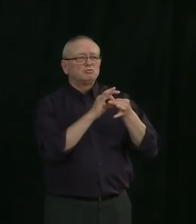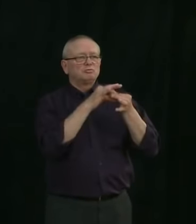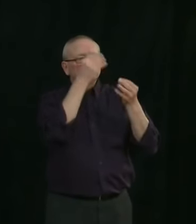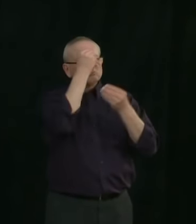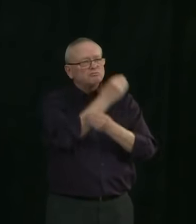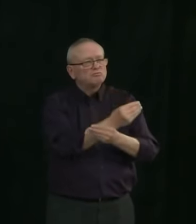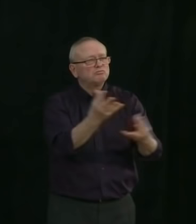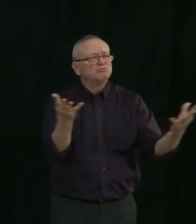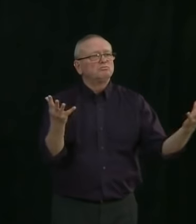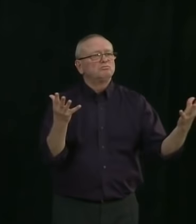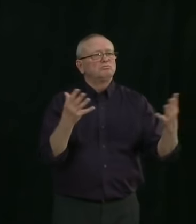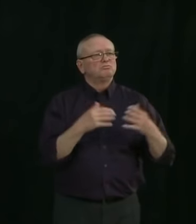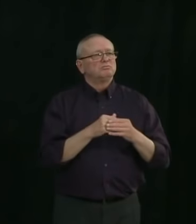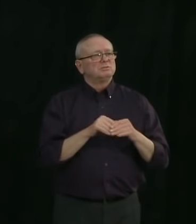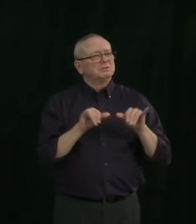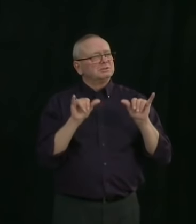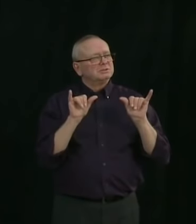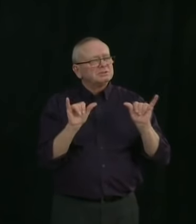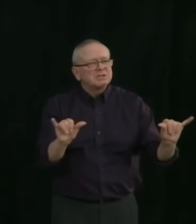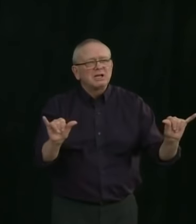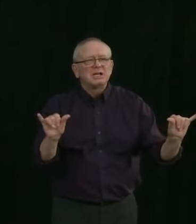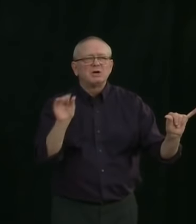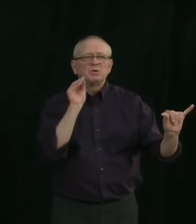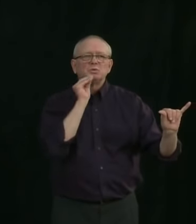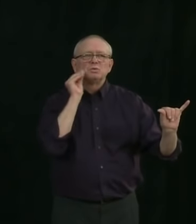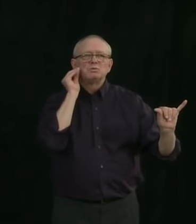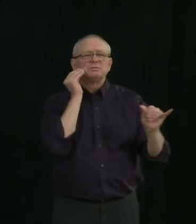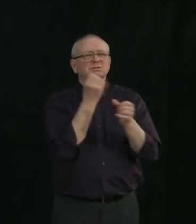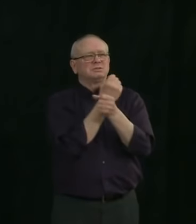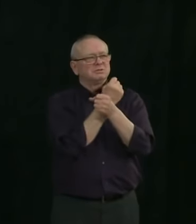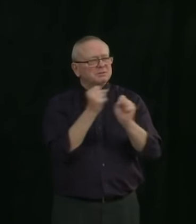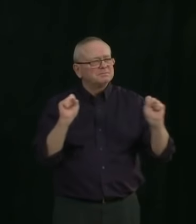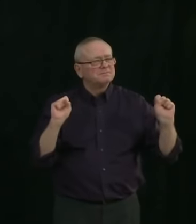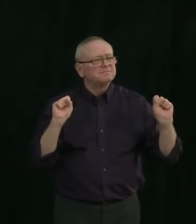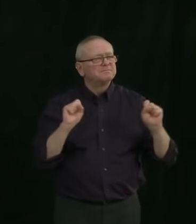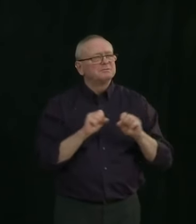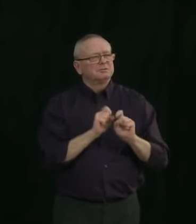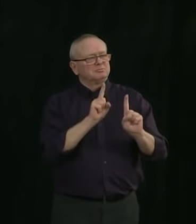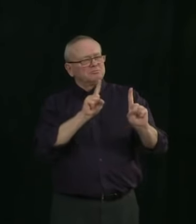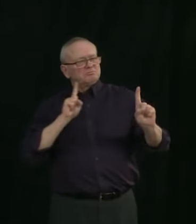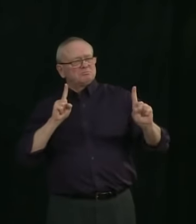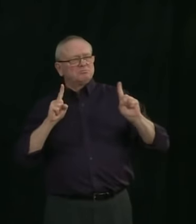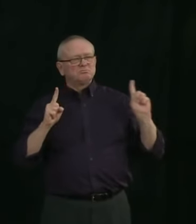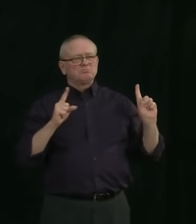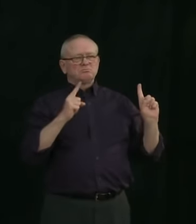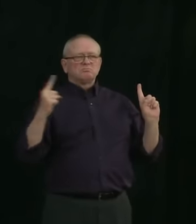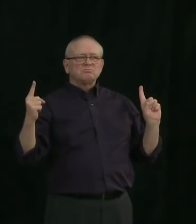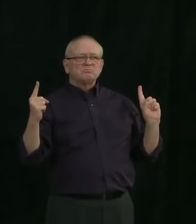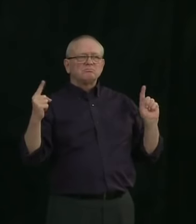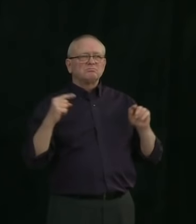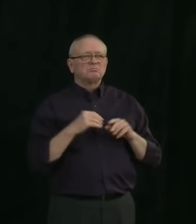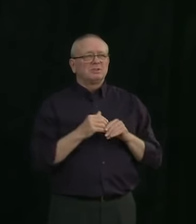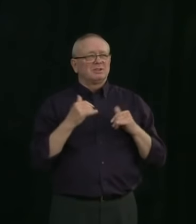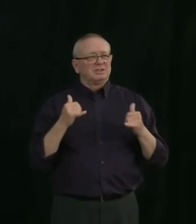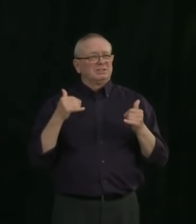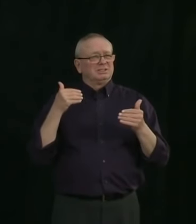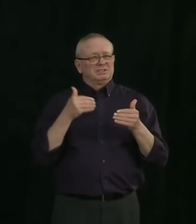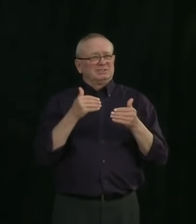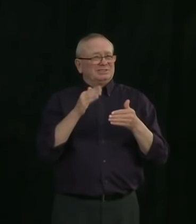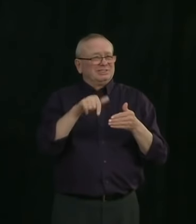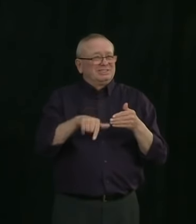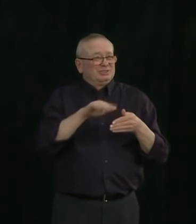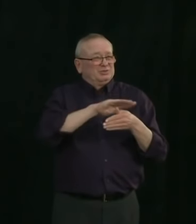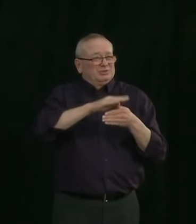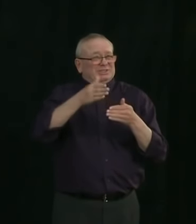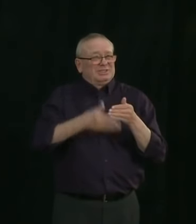safe with physical distance from others when outside. Spending a holiday from people that we care about is difficult,